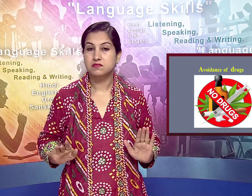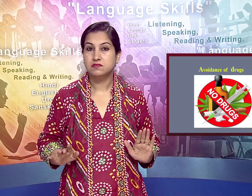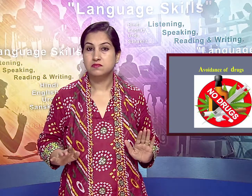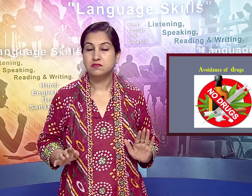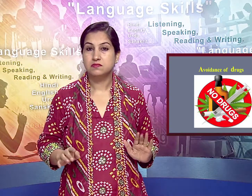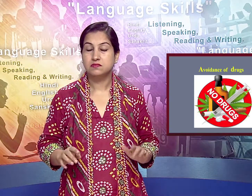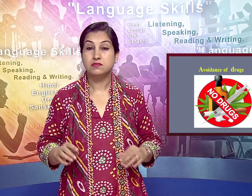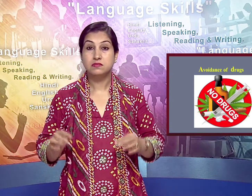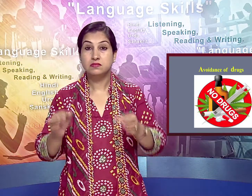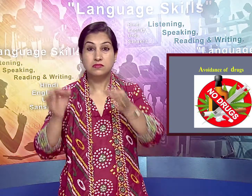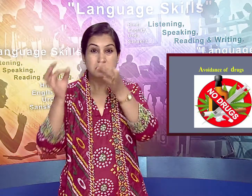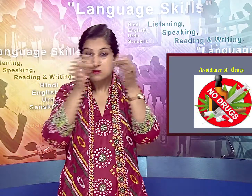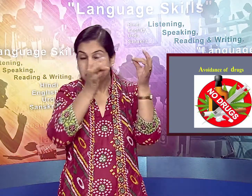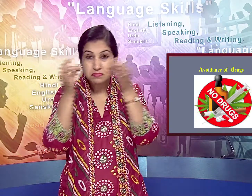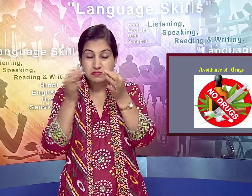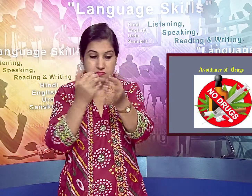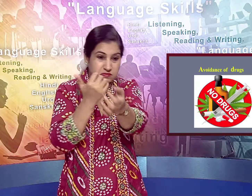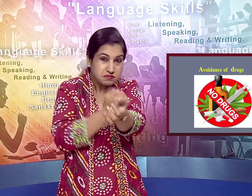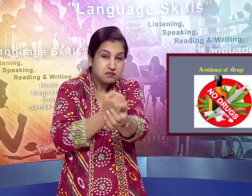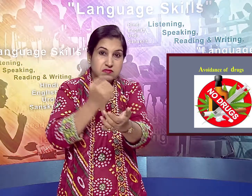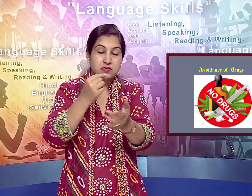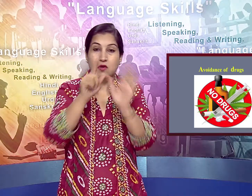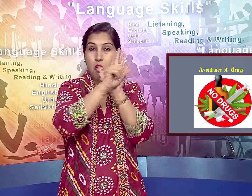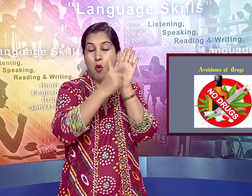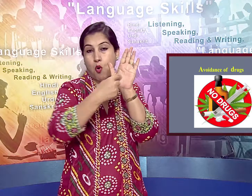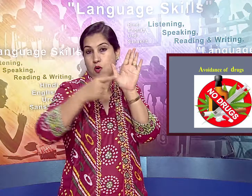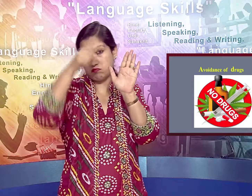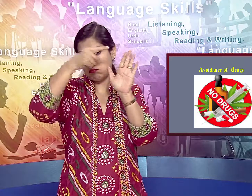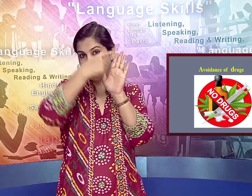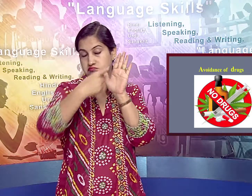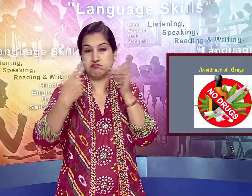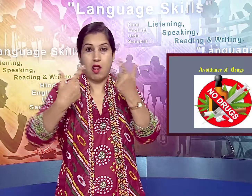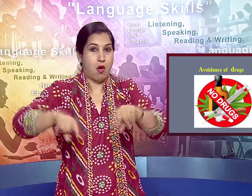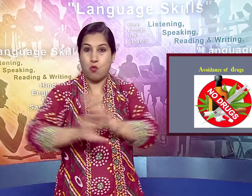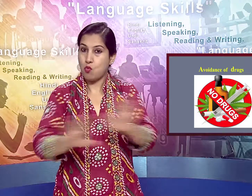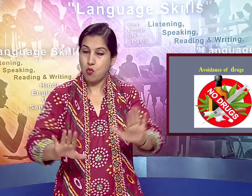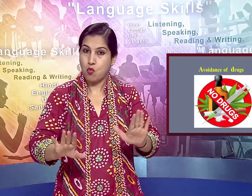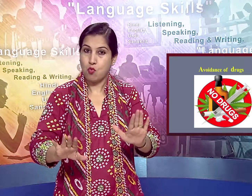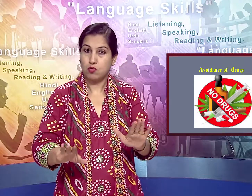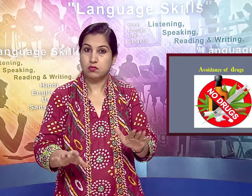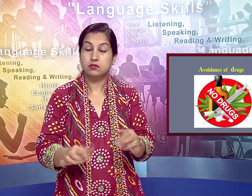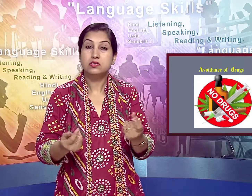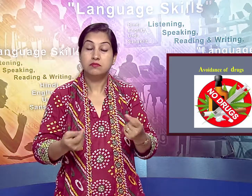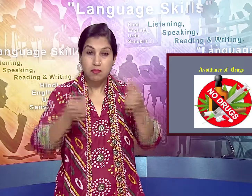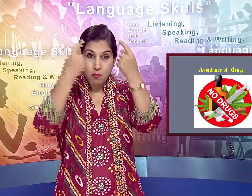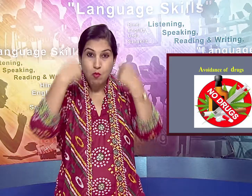Drug abuse is an illegal activity. It adversely affects the liver,